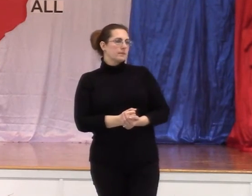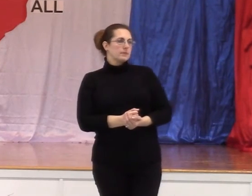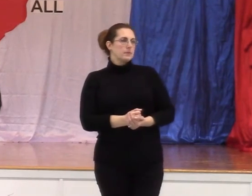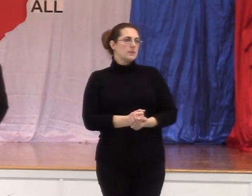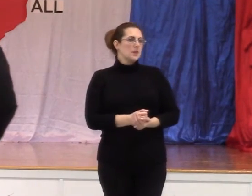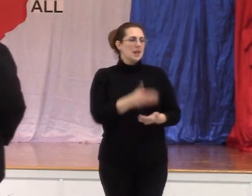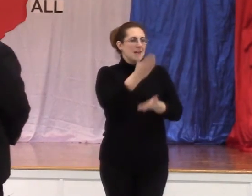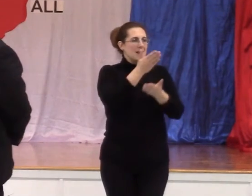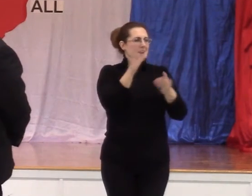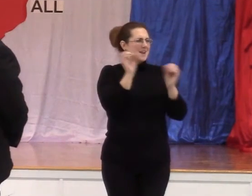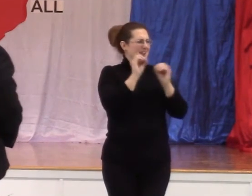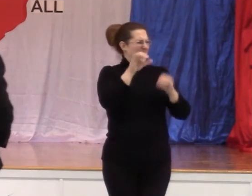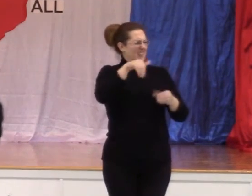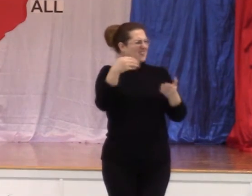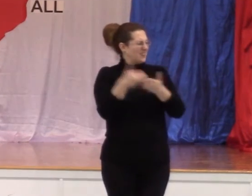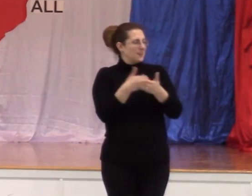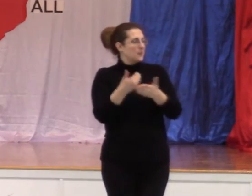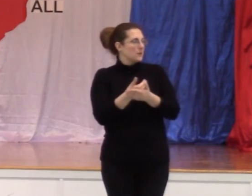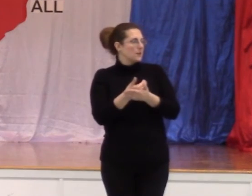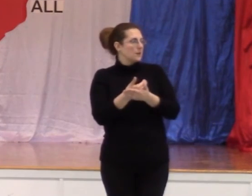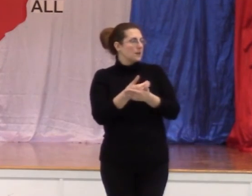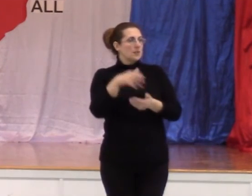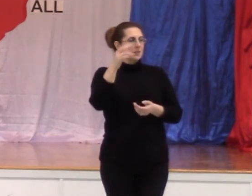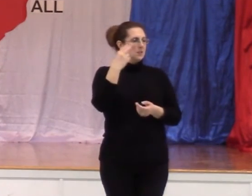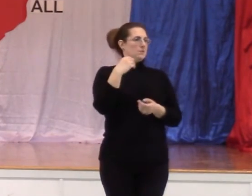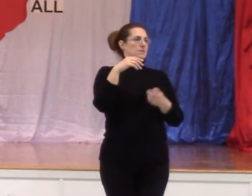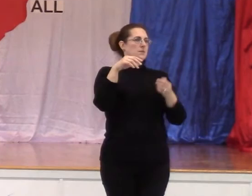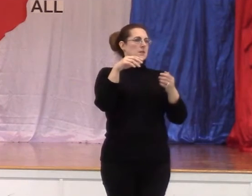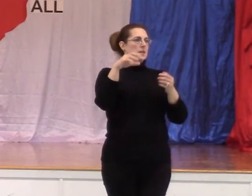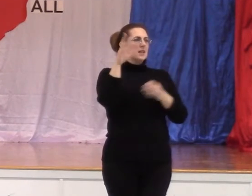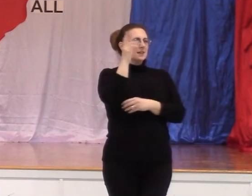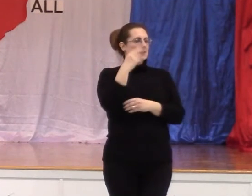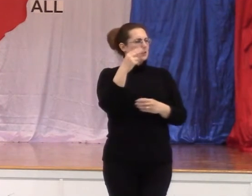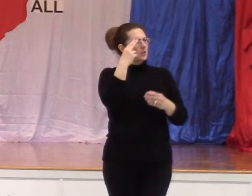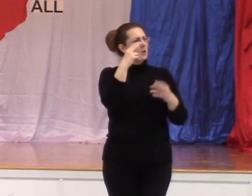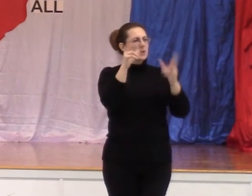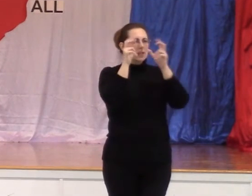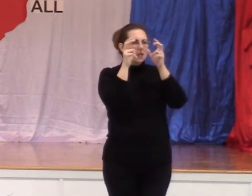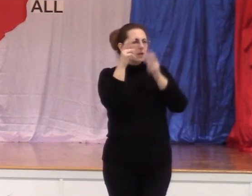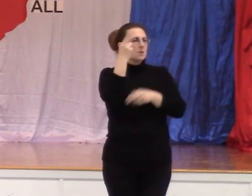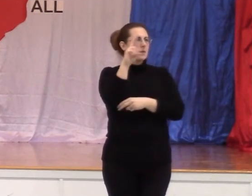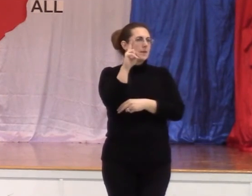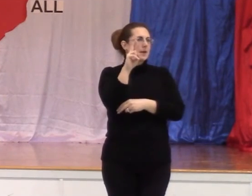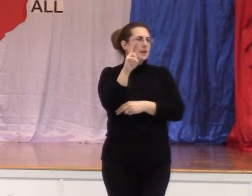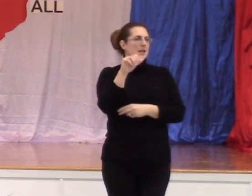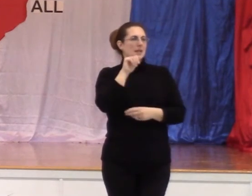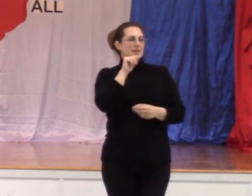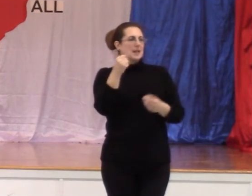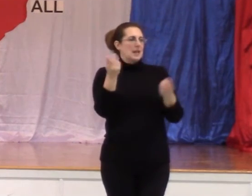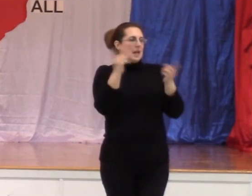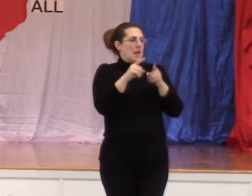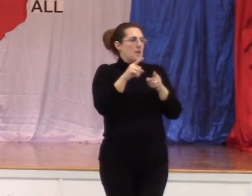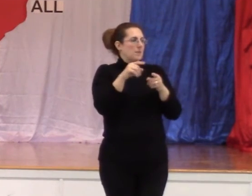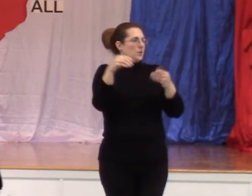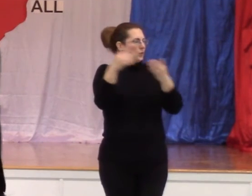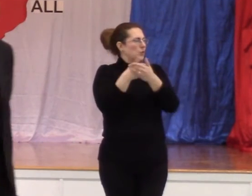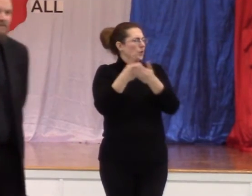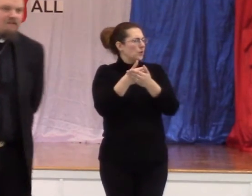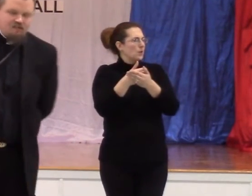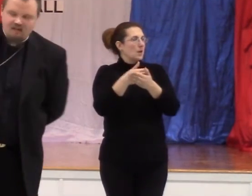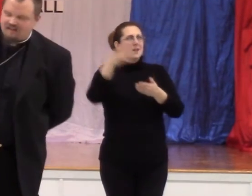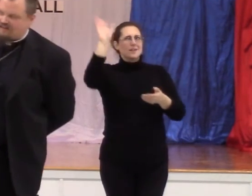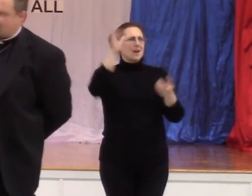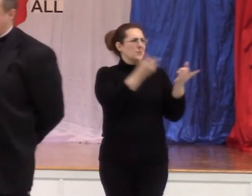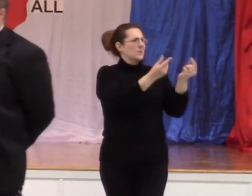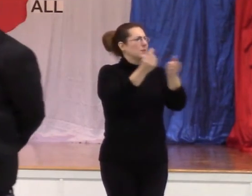But none of this is new. As we hear the Reformation, it's not like, you know, out of nowhere in the 1500s God did a new thing. This is what God's